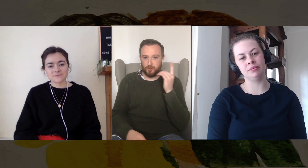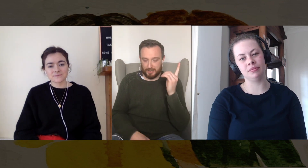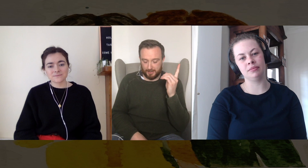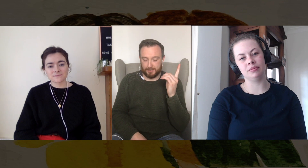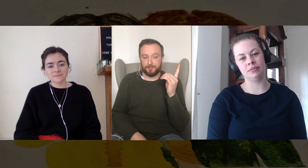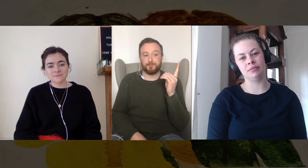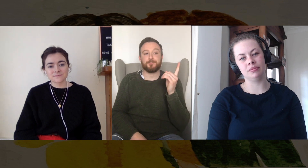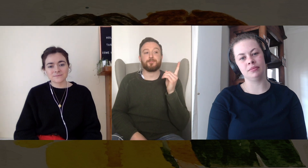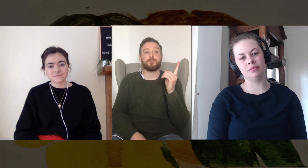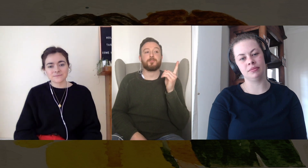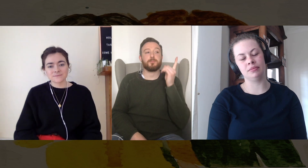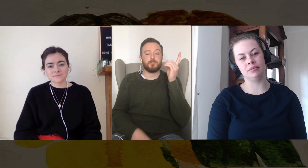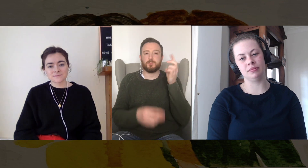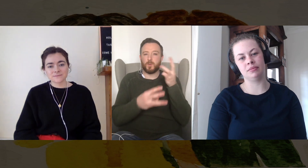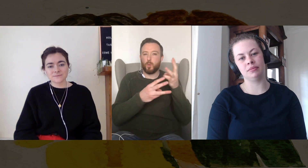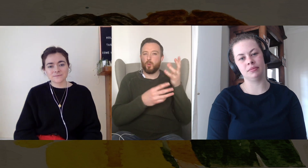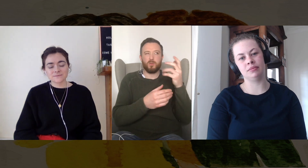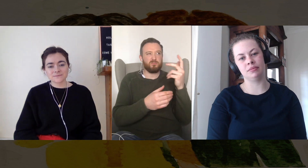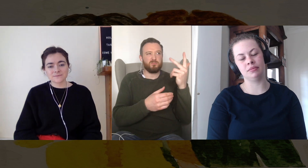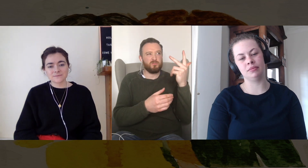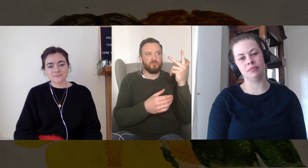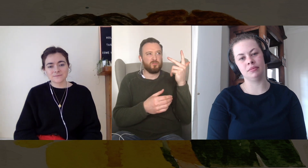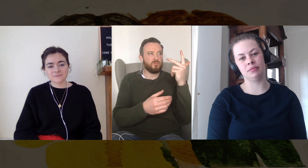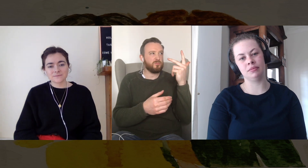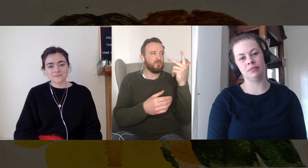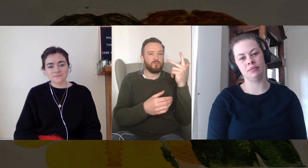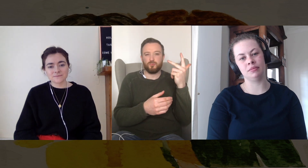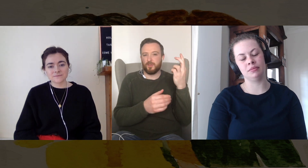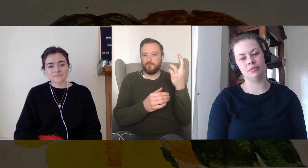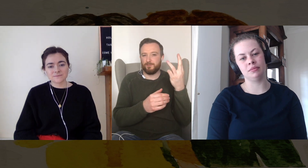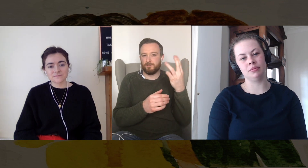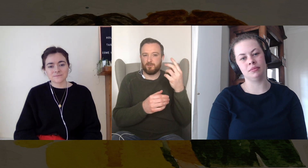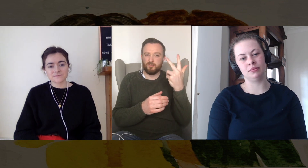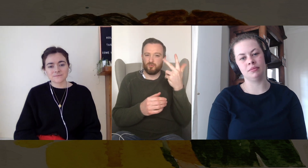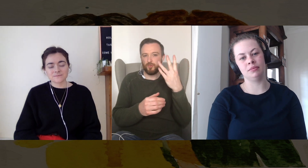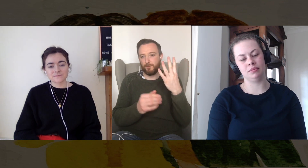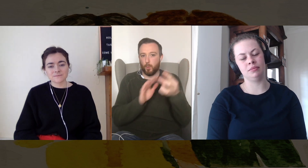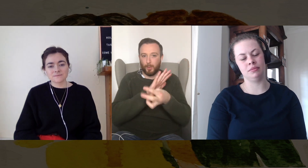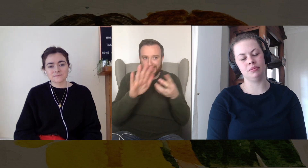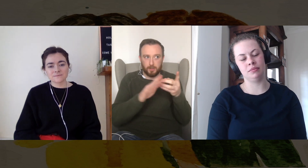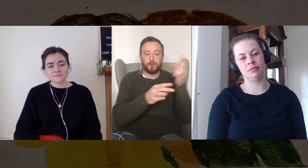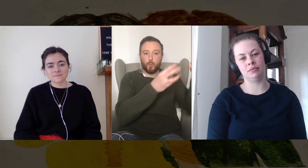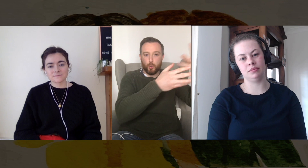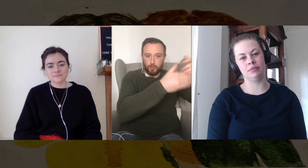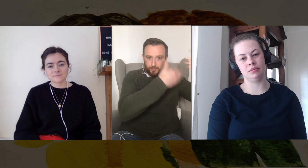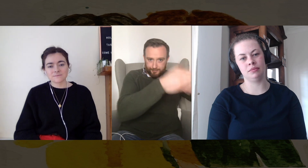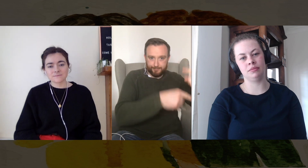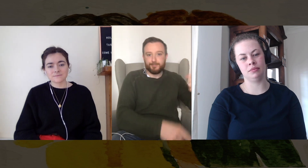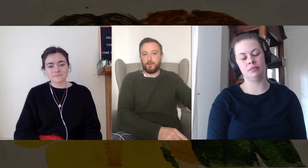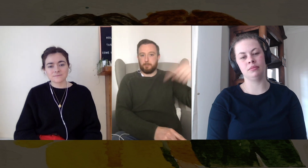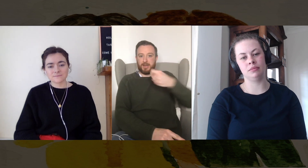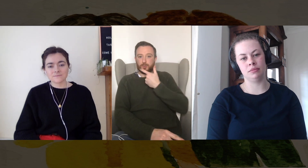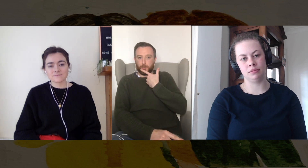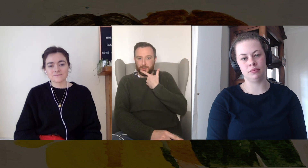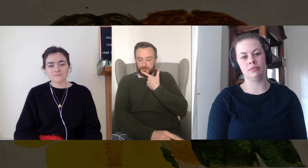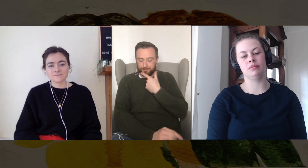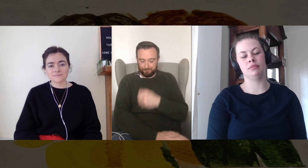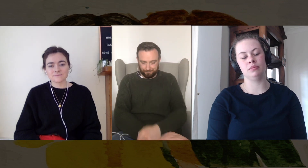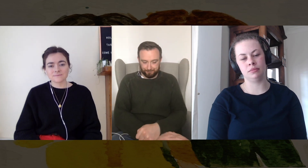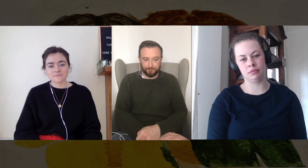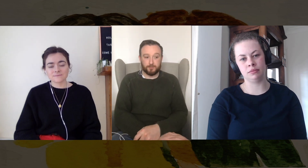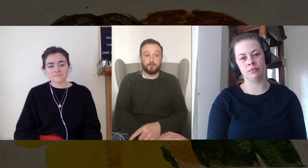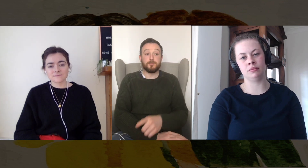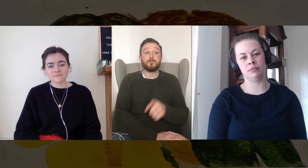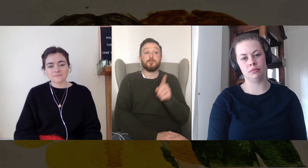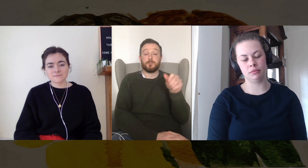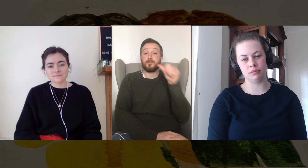case he hears this. he works for a very big company. They're very well known in Ireland, but they